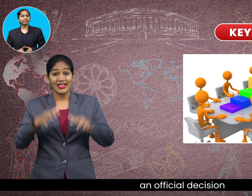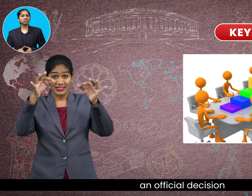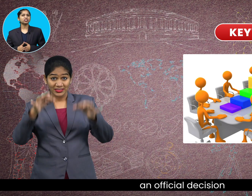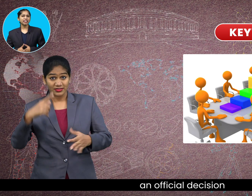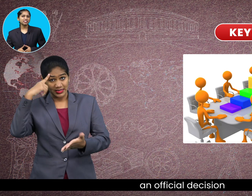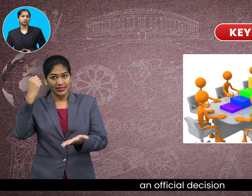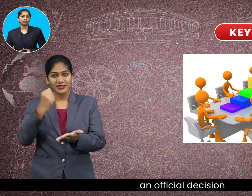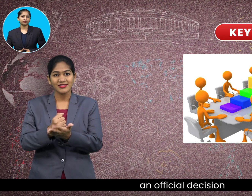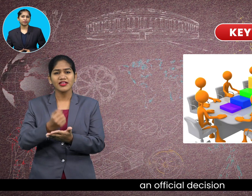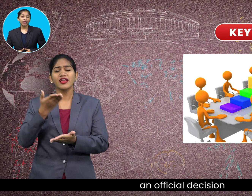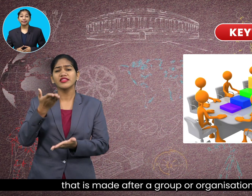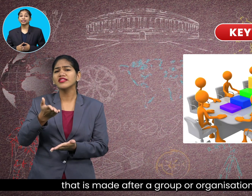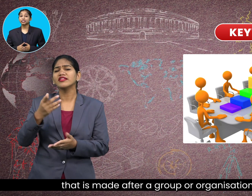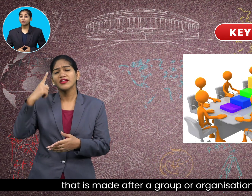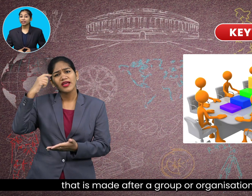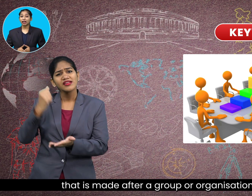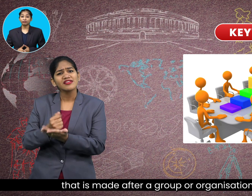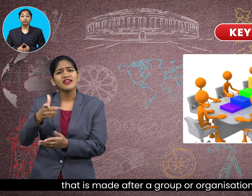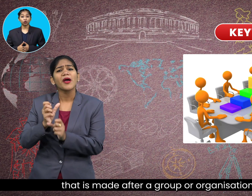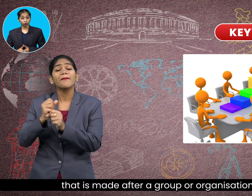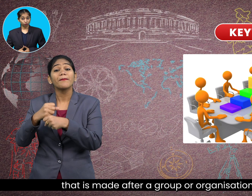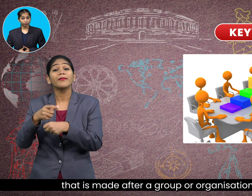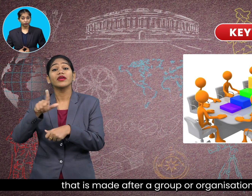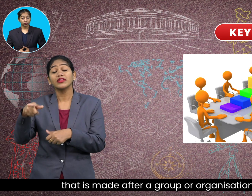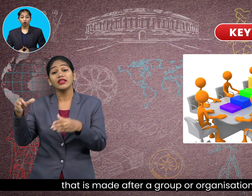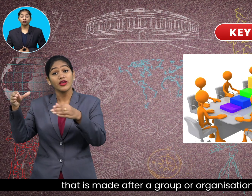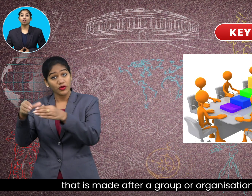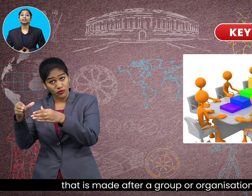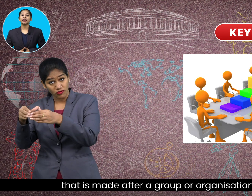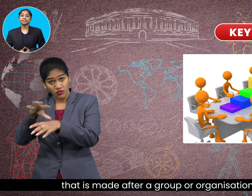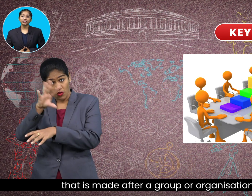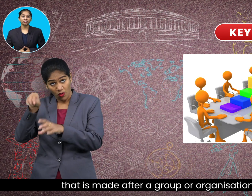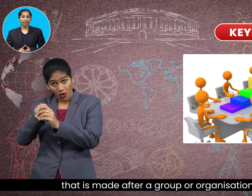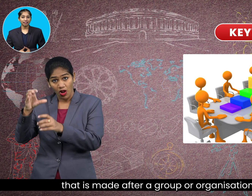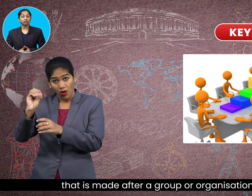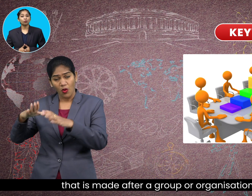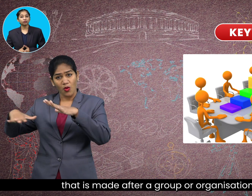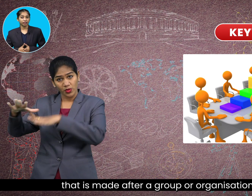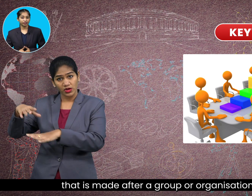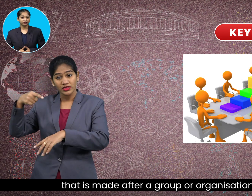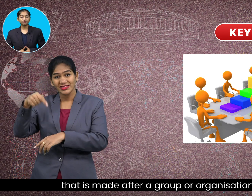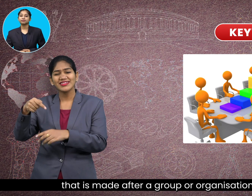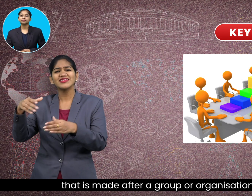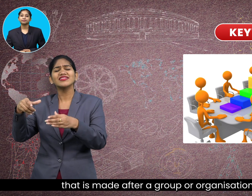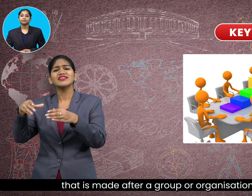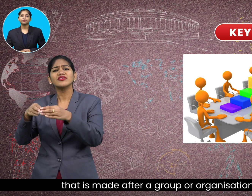An official decision that is made after a group or organization has voted.